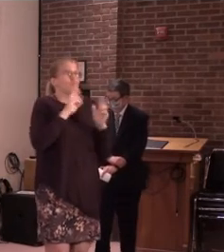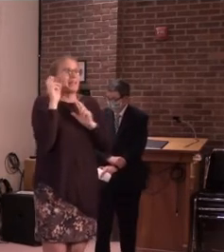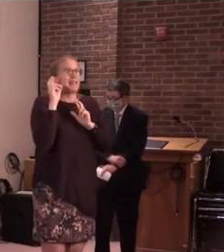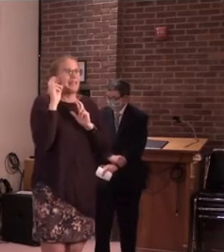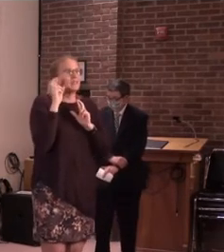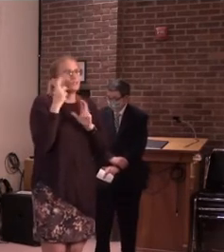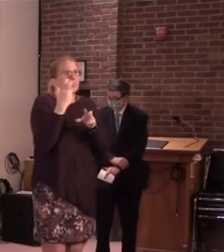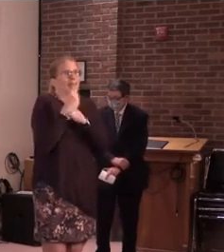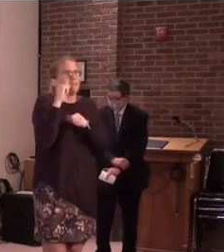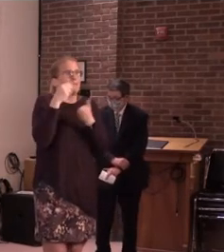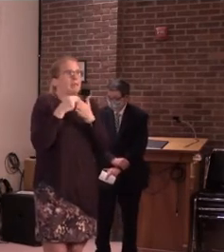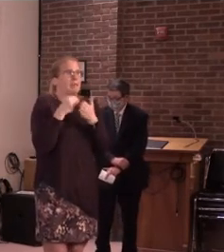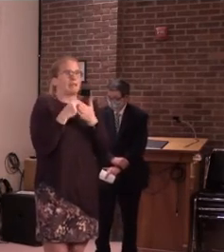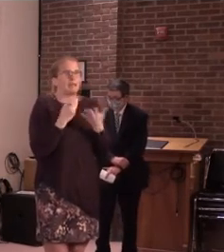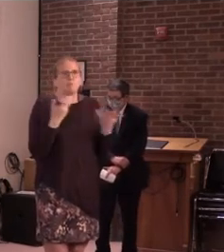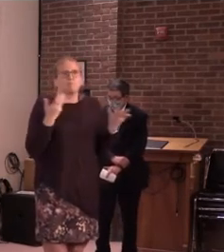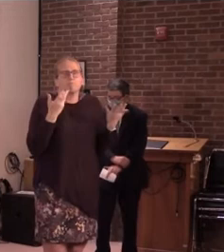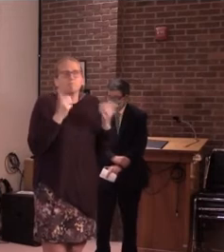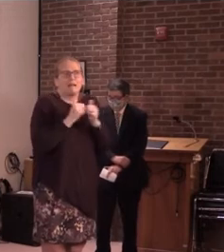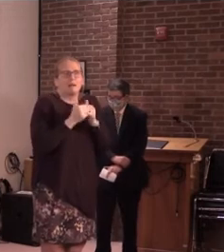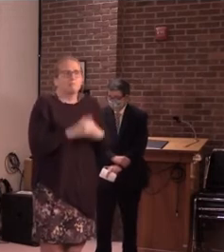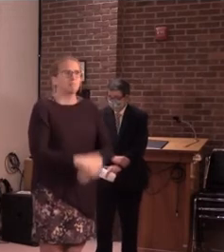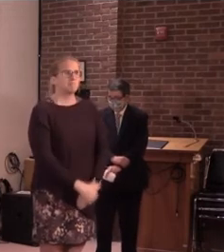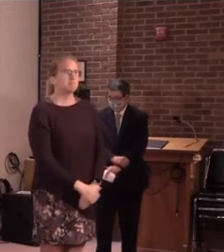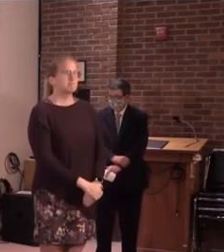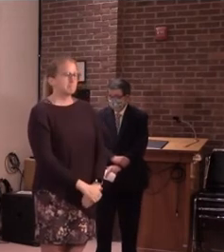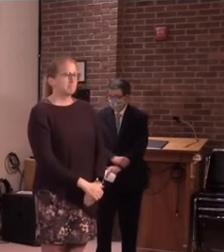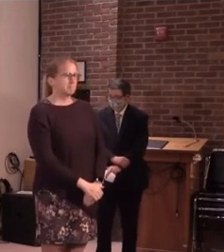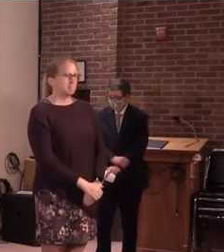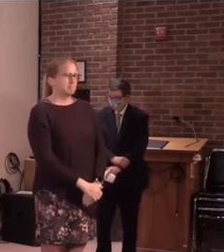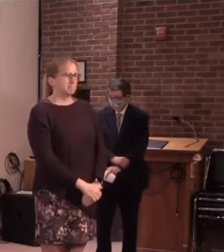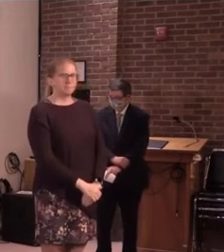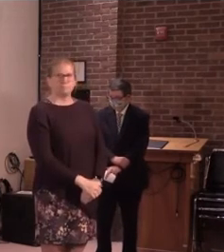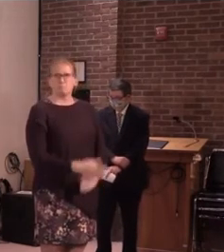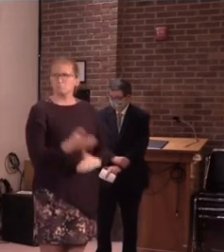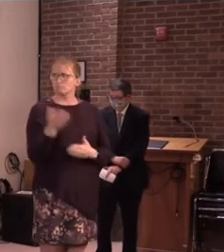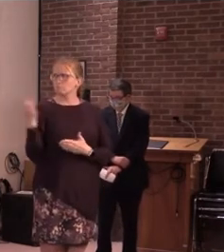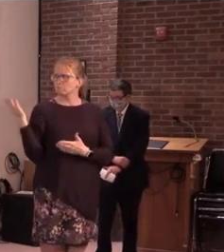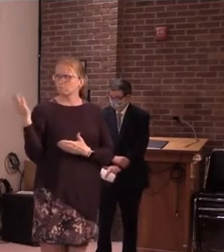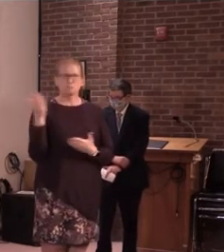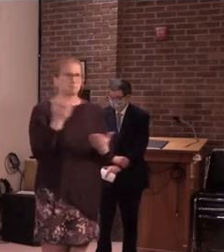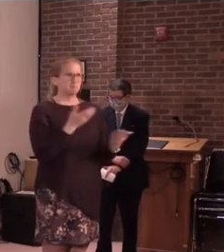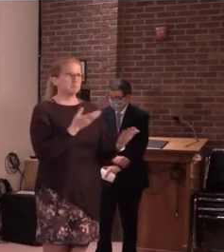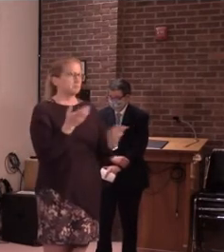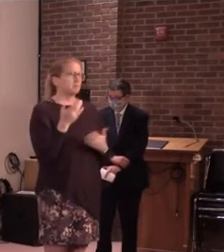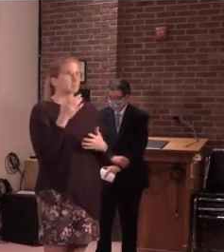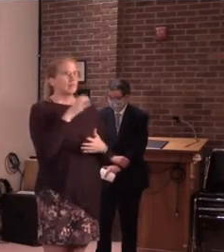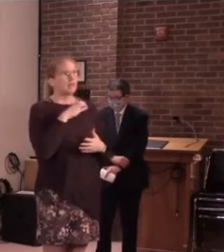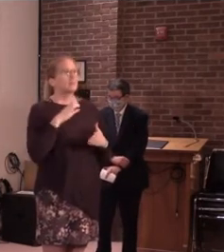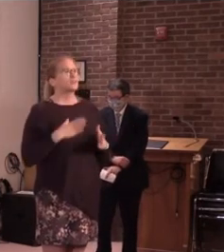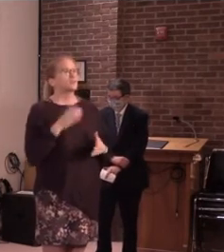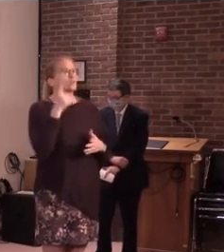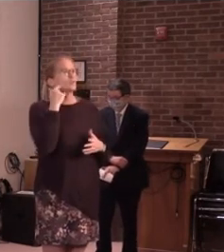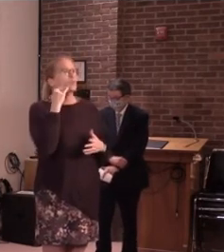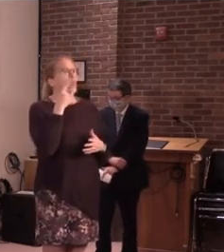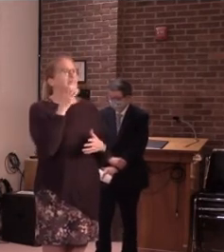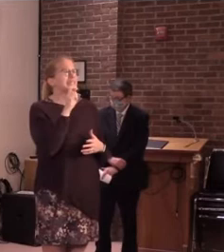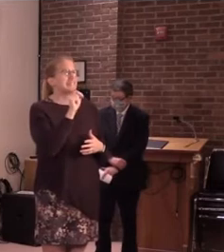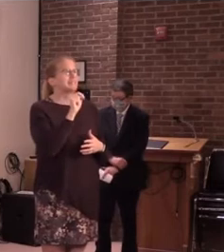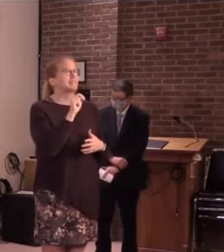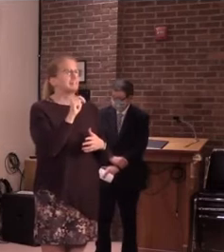the help that might be available to them? Yeah, I'm going to either have Commissioner Goldstein, yes. Maybe answer